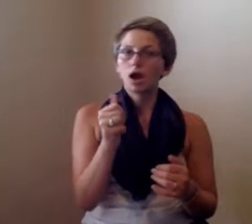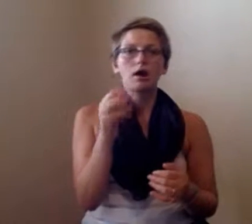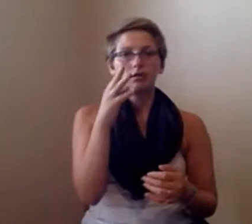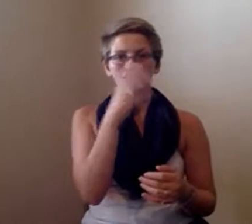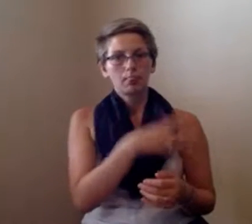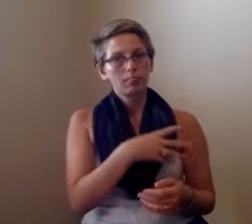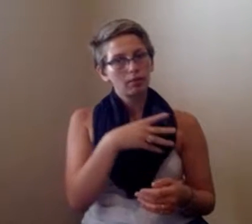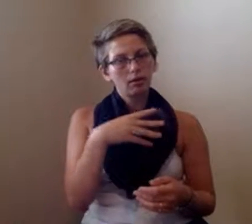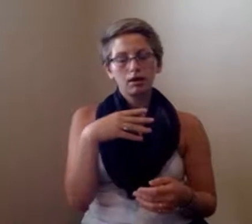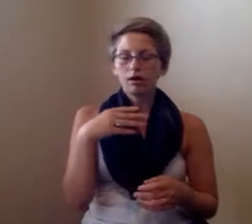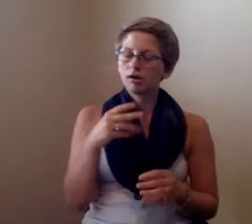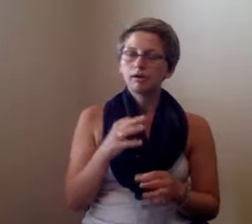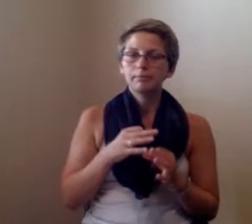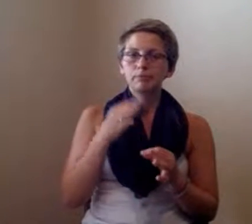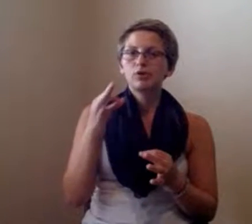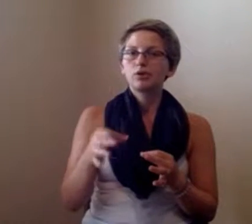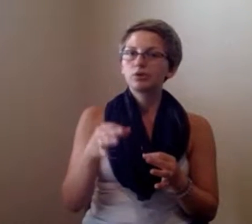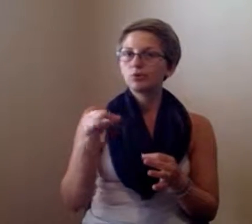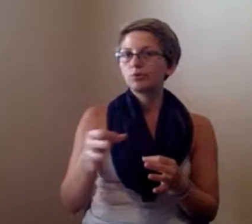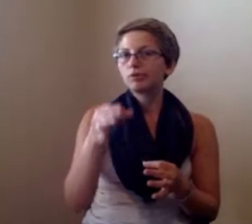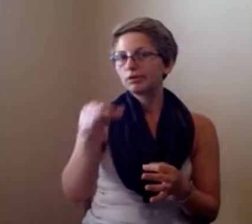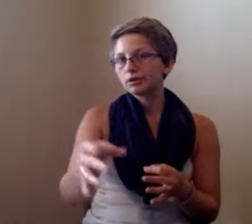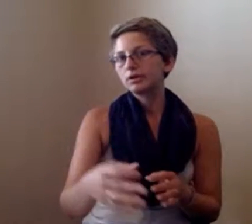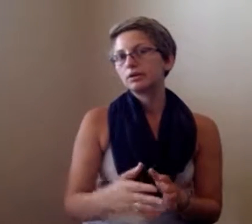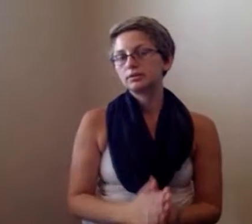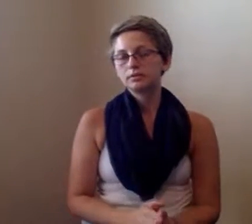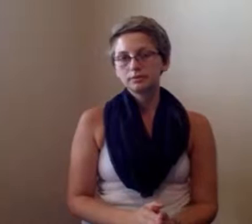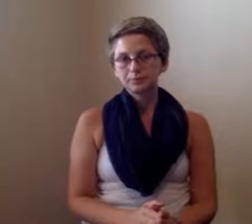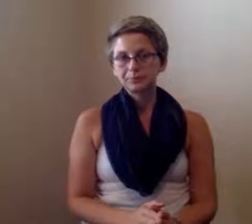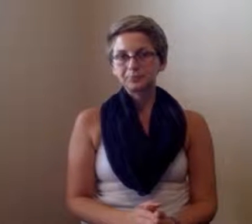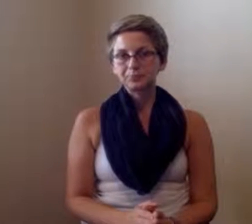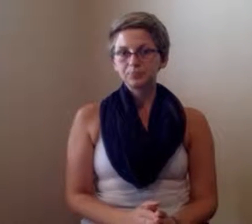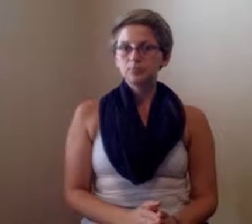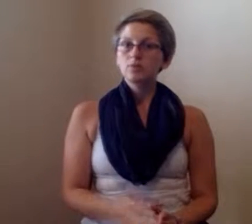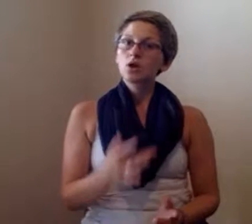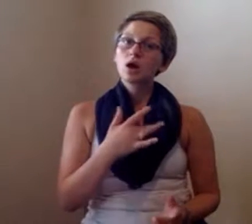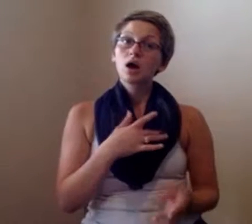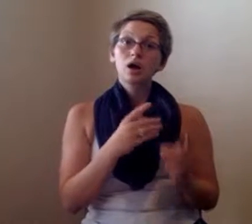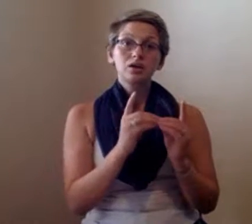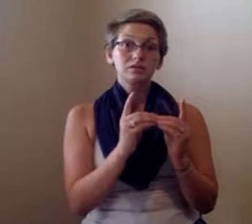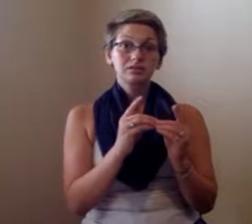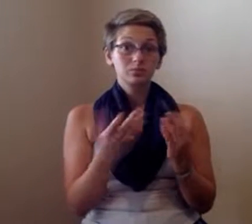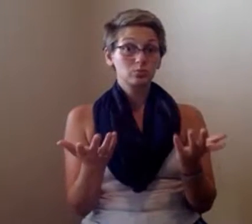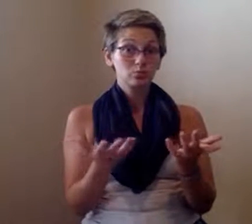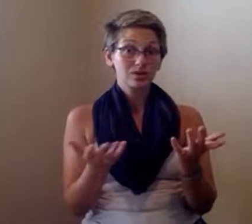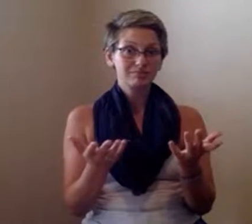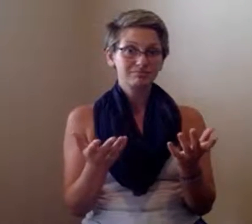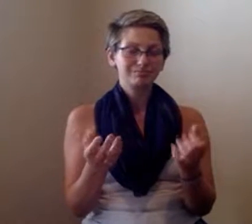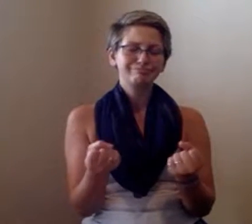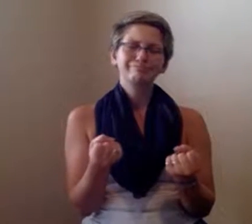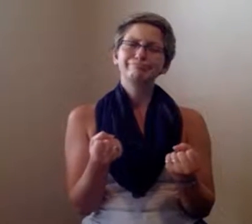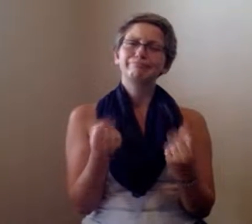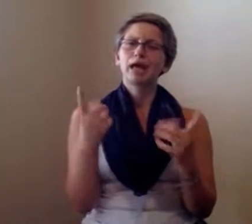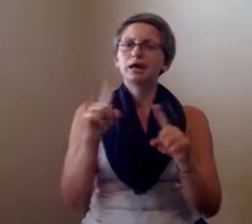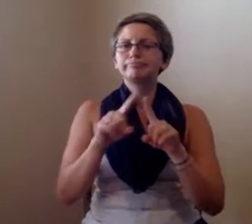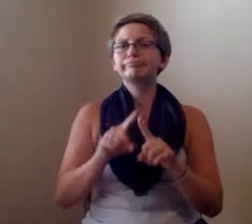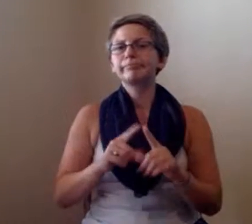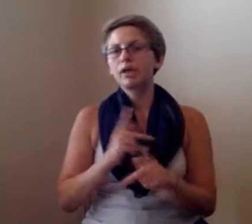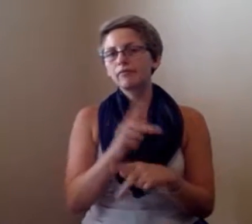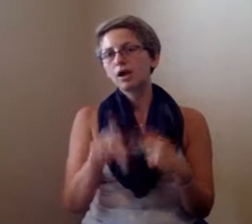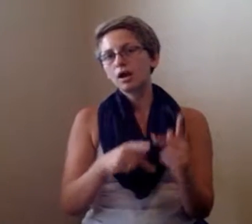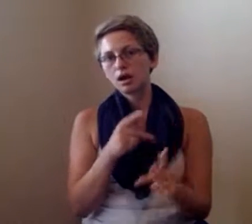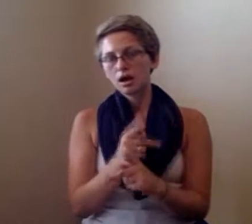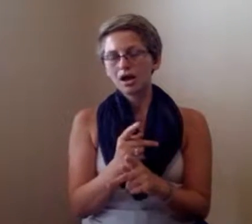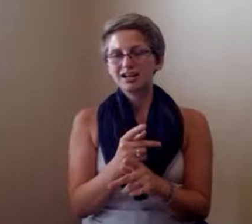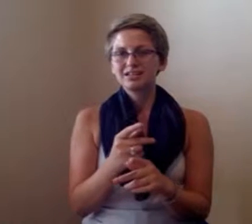So what is heart disease? There are many different forms of heart disease. The one that you probably have heard the most about would be coronary